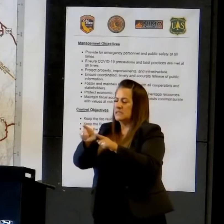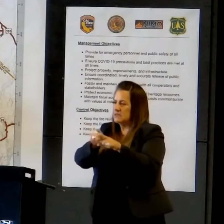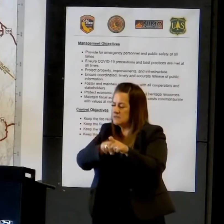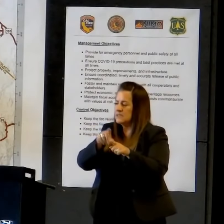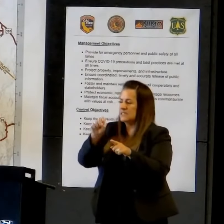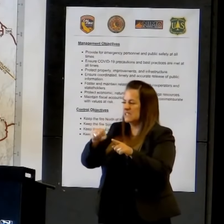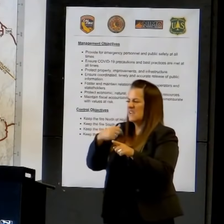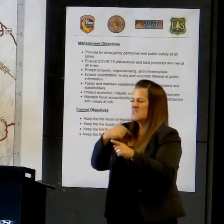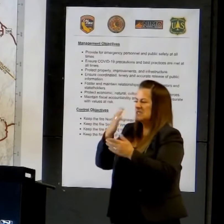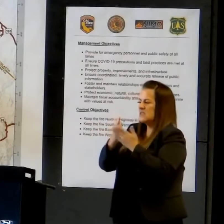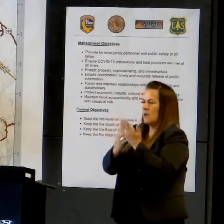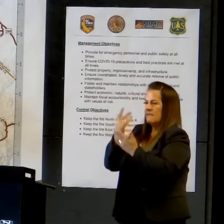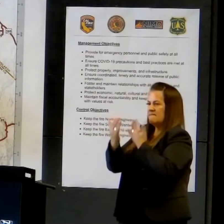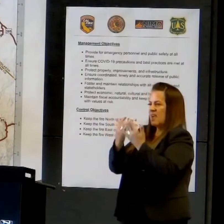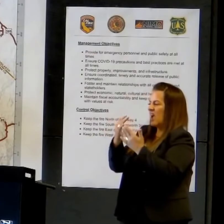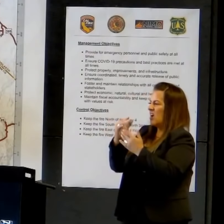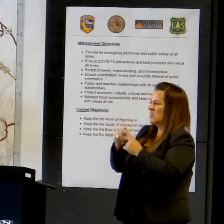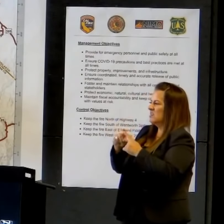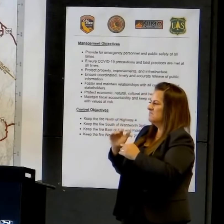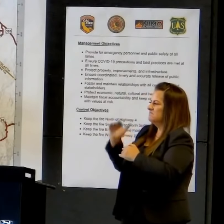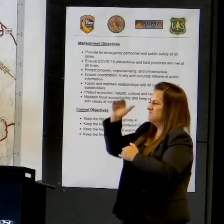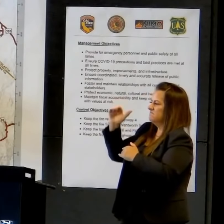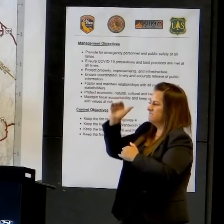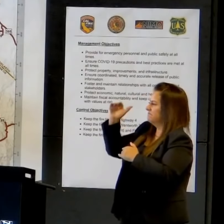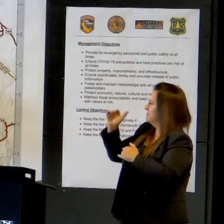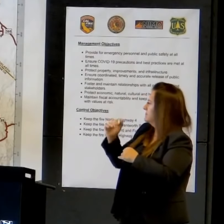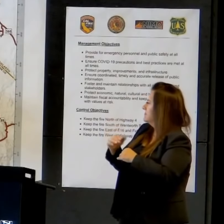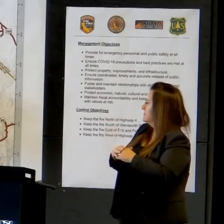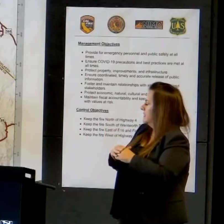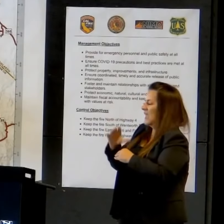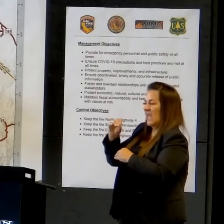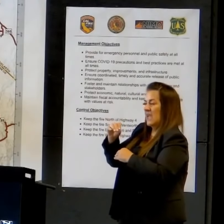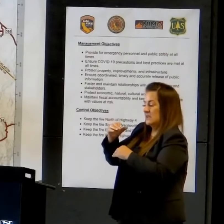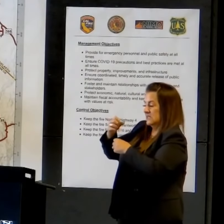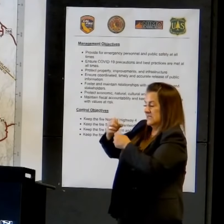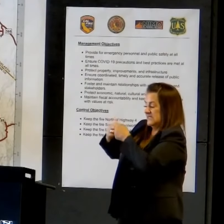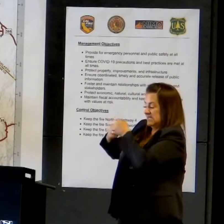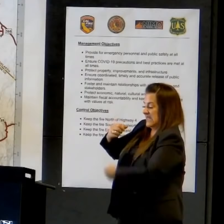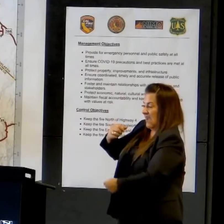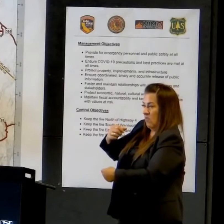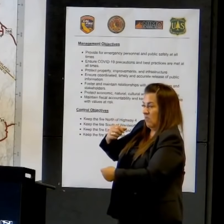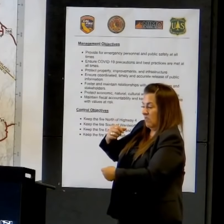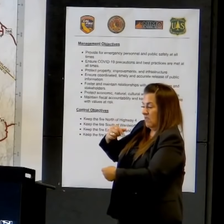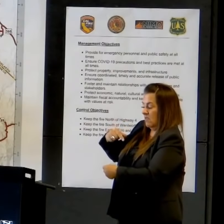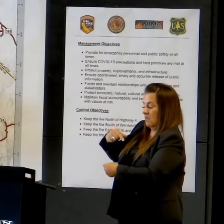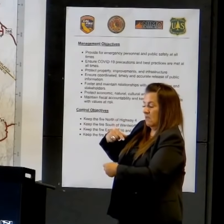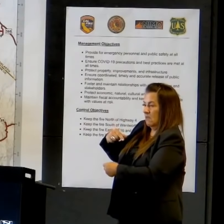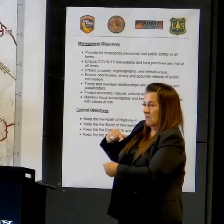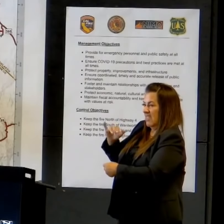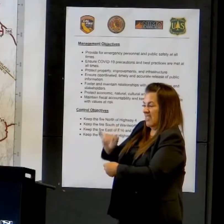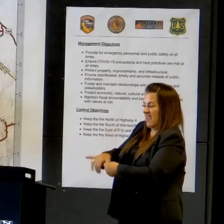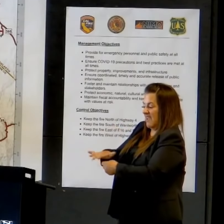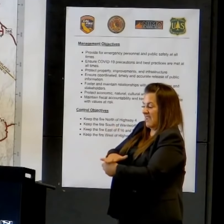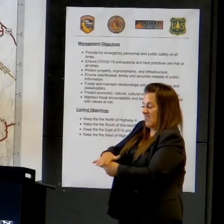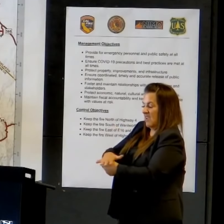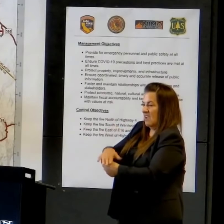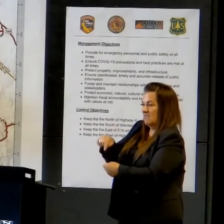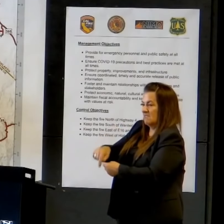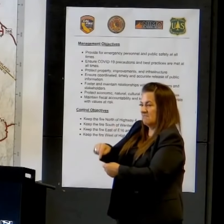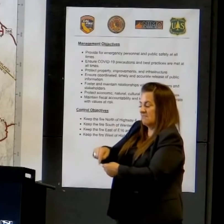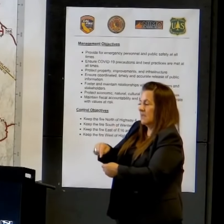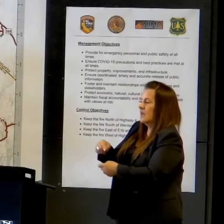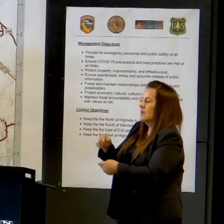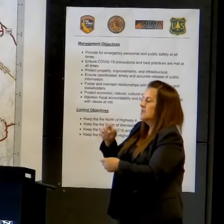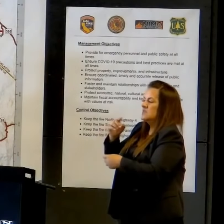fire backing off into the canyon down here, south of the dominant ridge time where we have our control